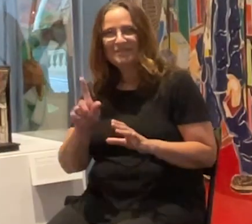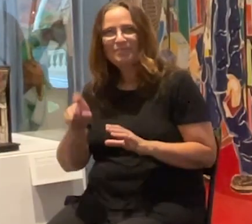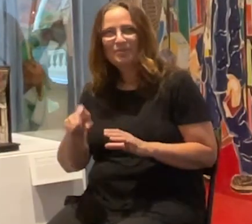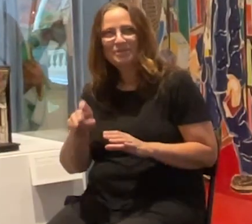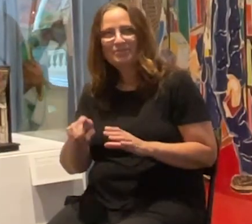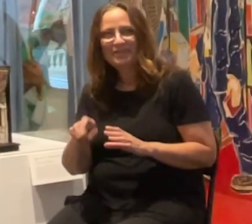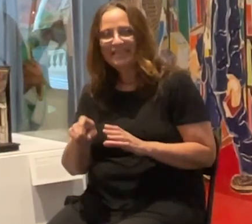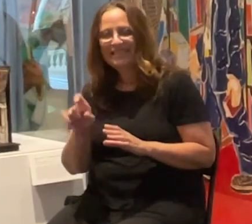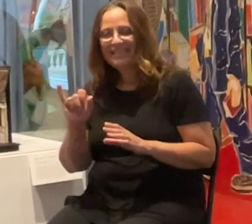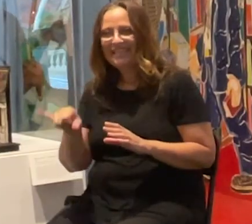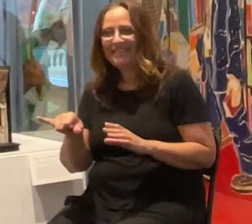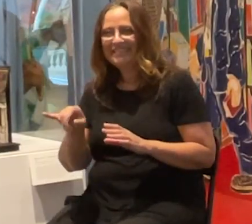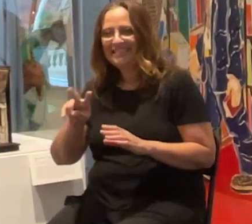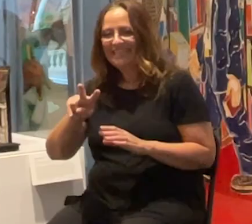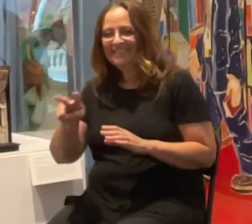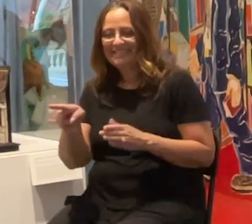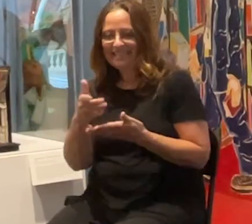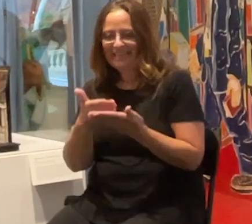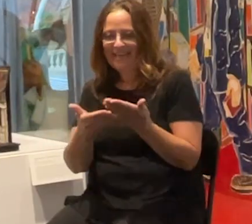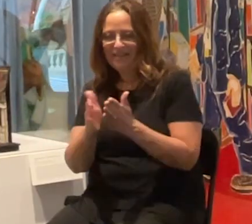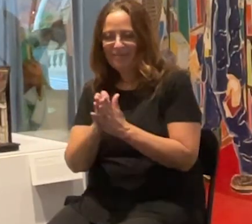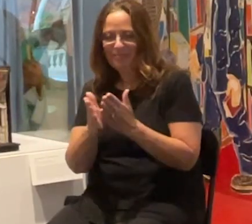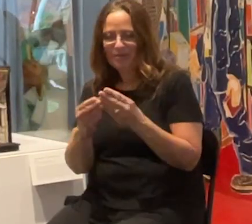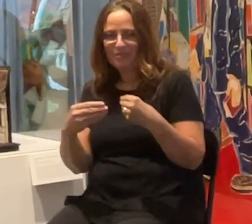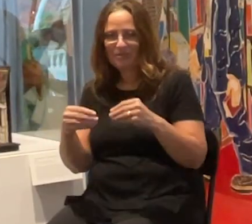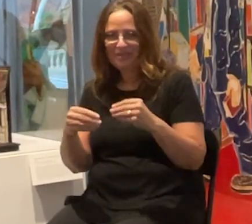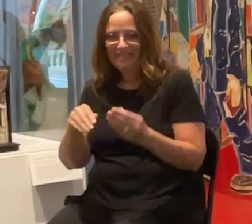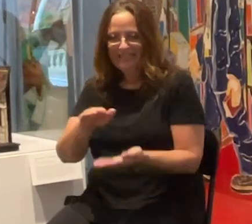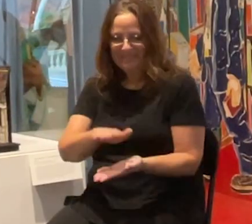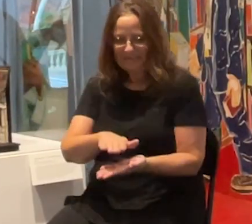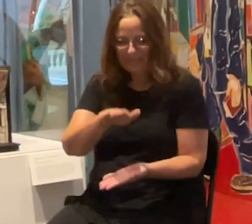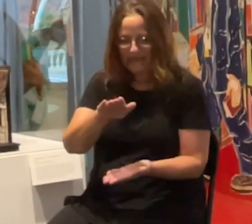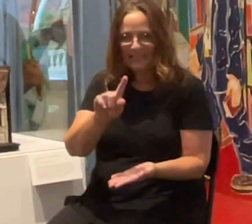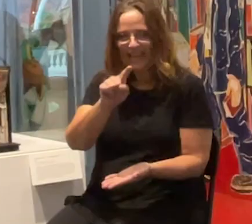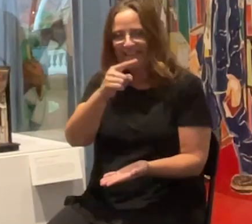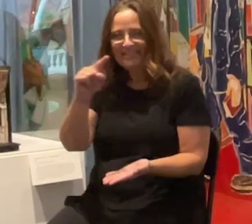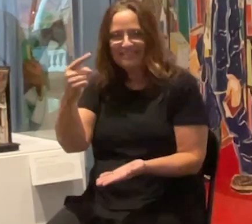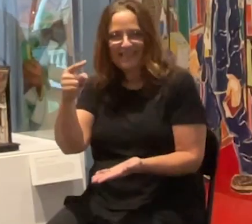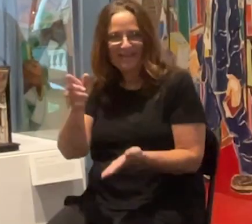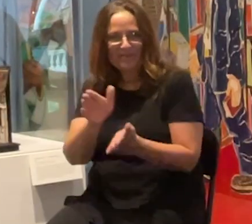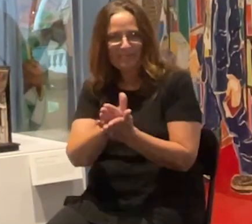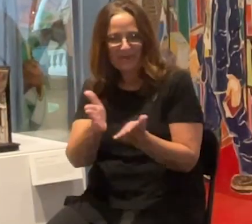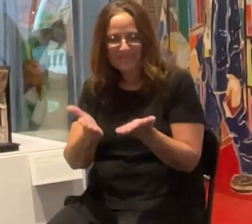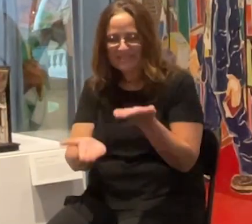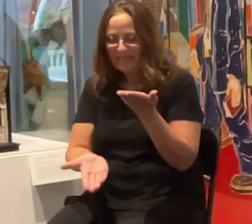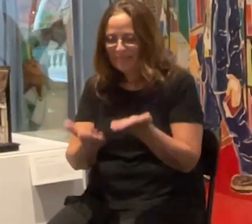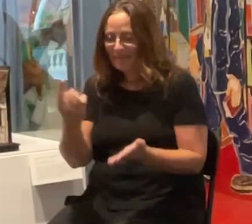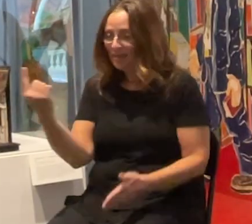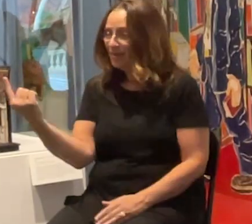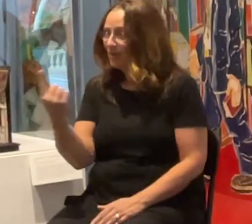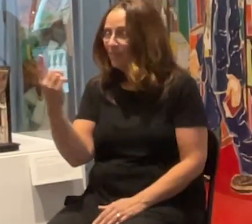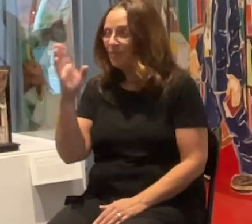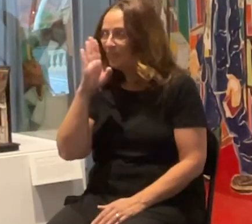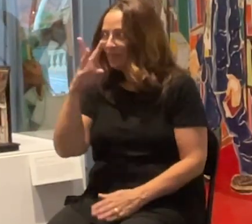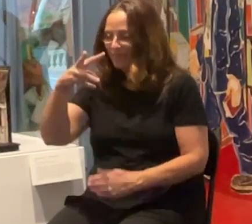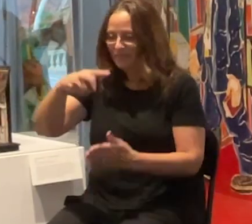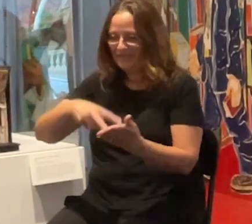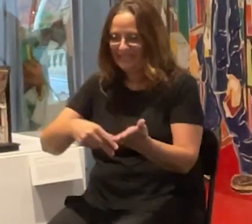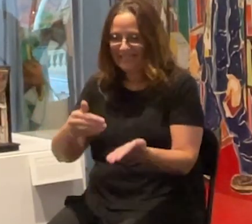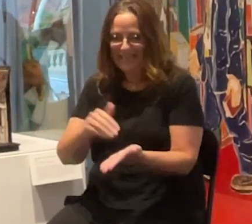be in these kind of secondhand books, there's always these pile of the dollar books that are the books that maybe no one ever will read